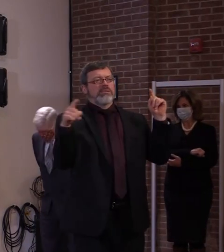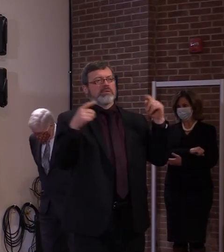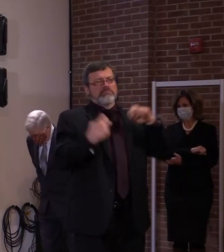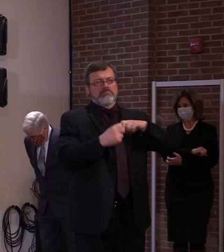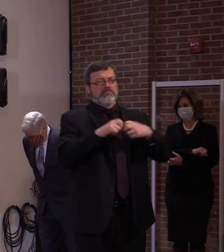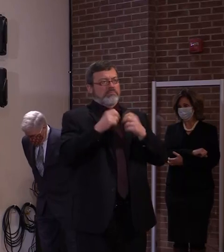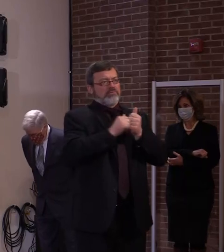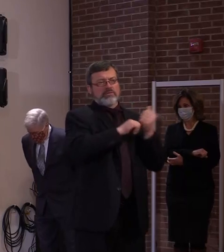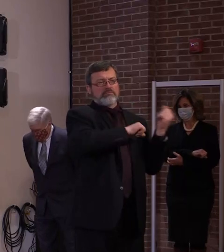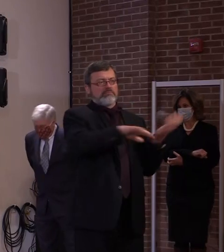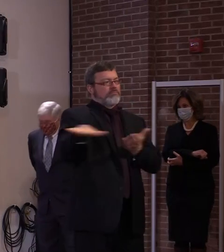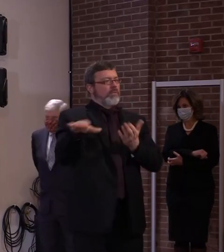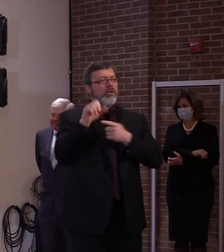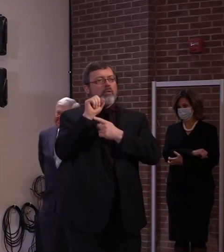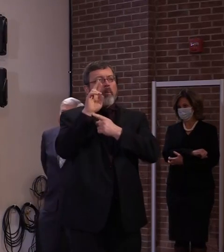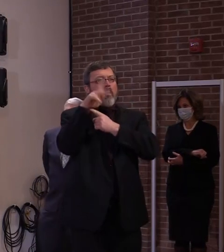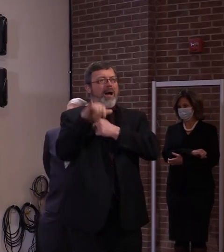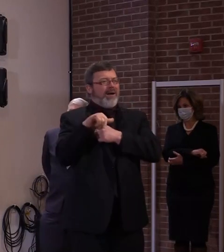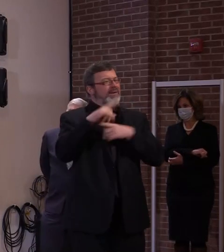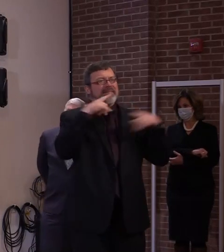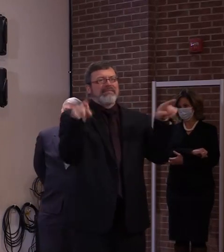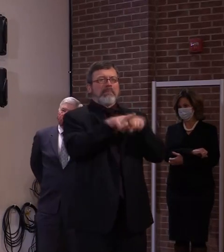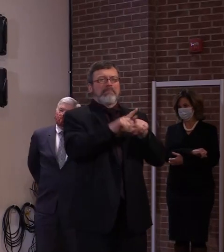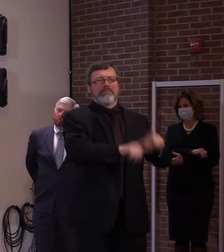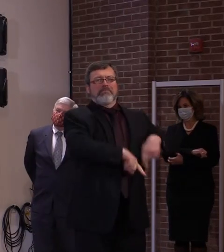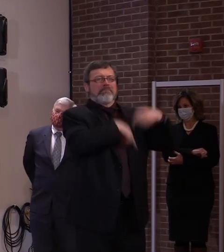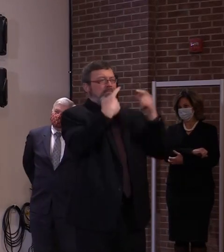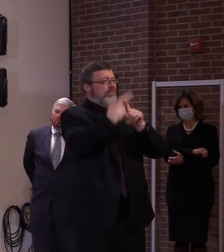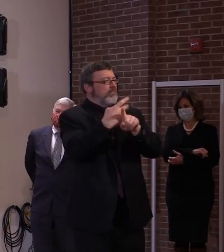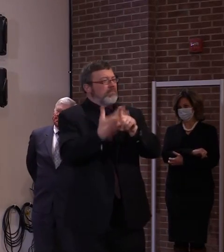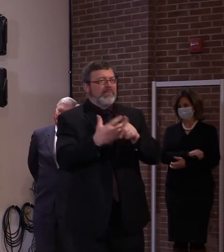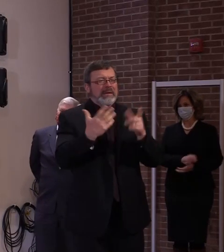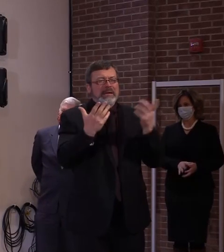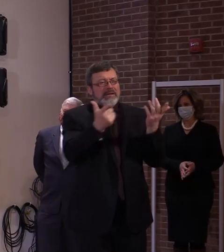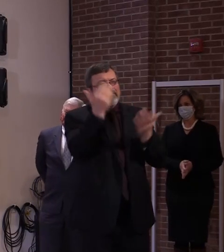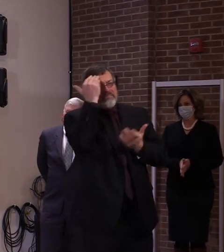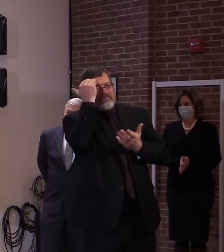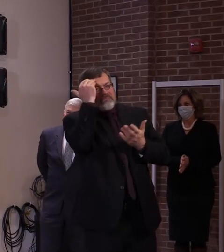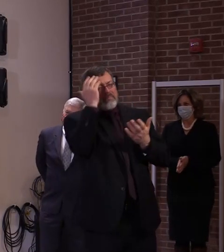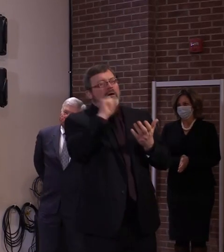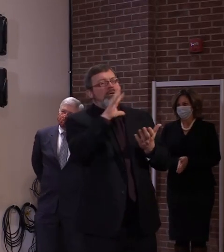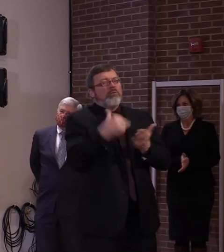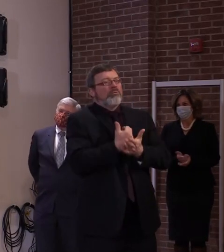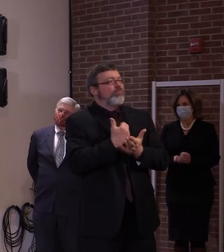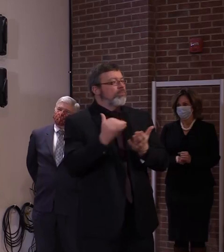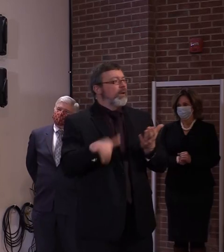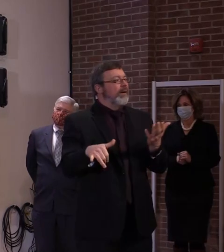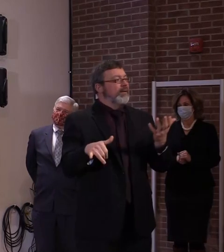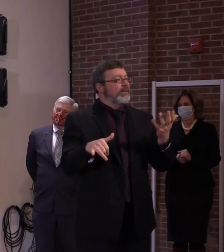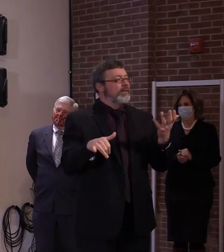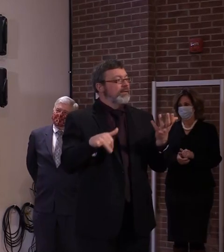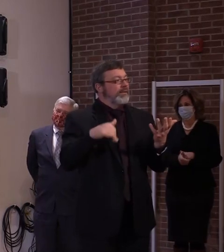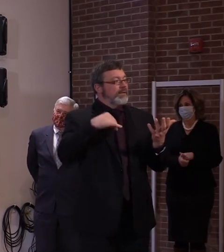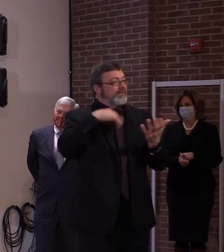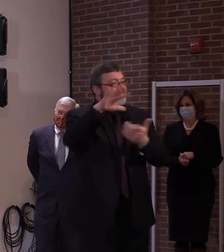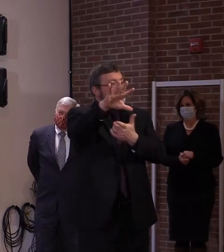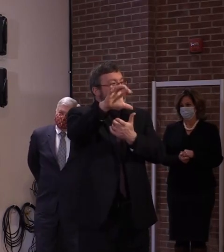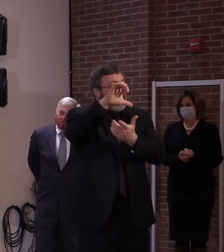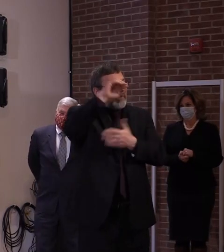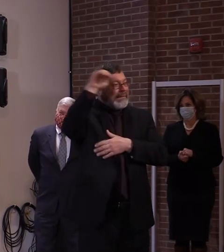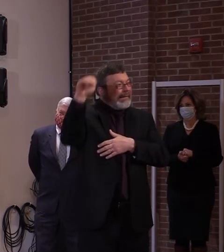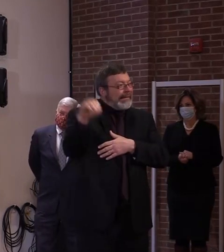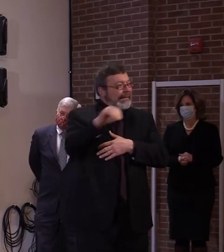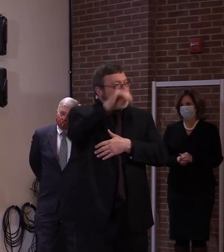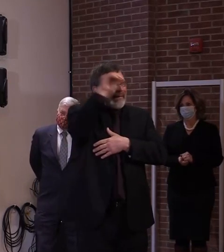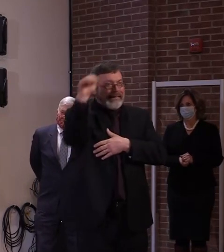big rush on things. The half a billion that the president has promised are not going to happen by January 1st. They're